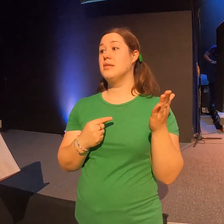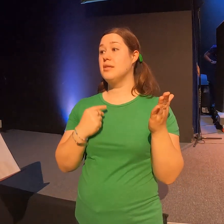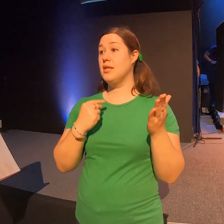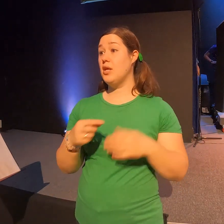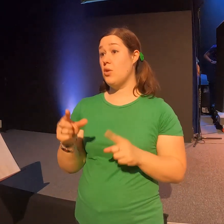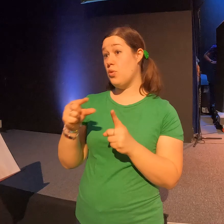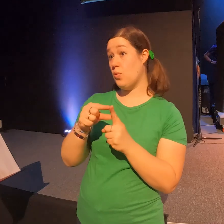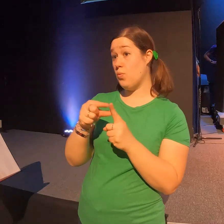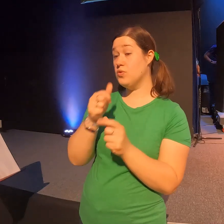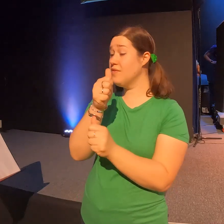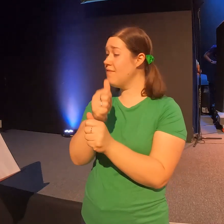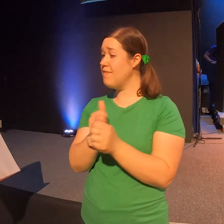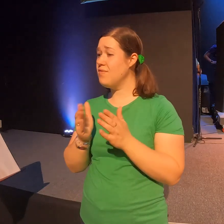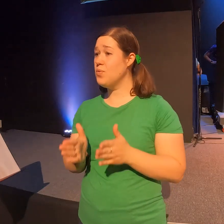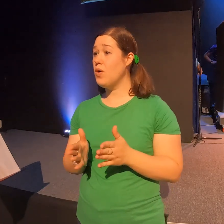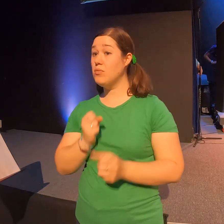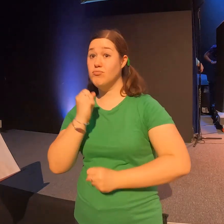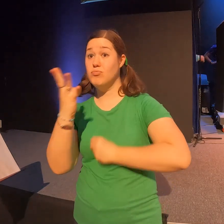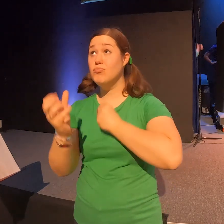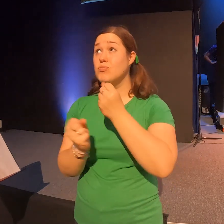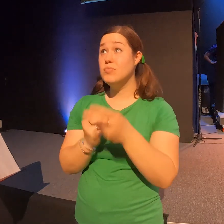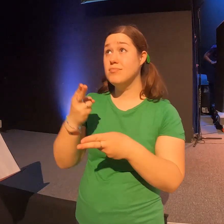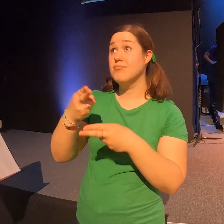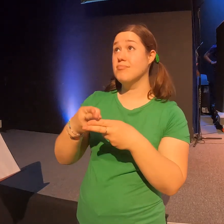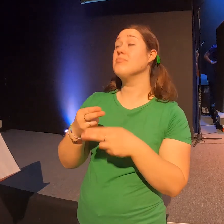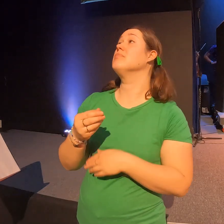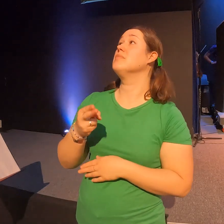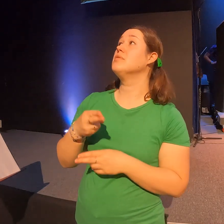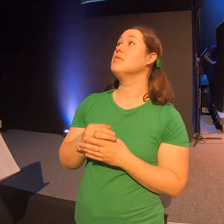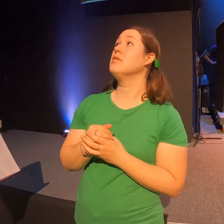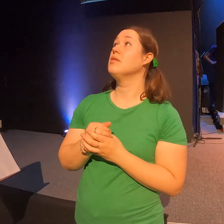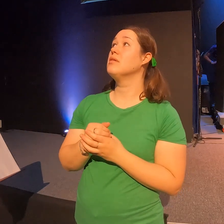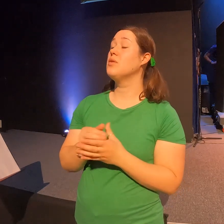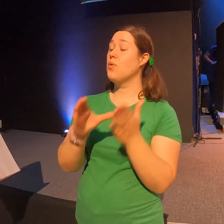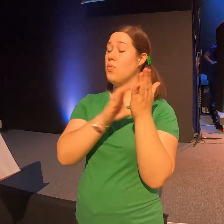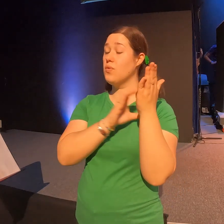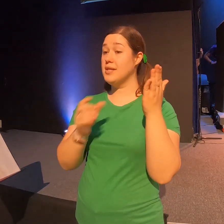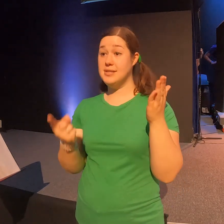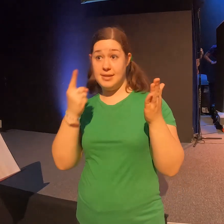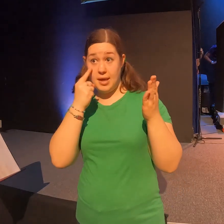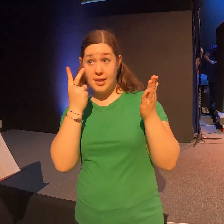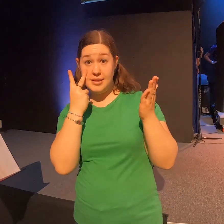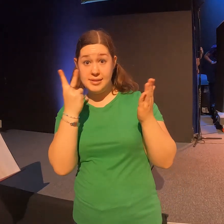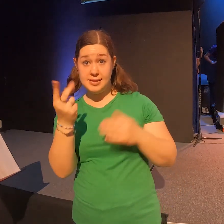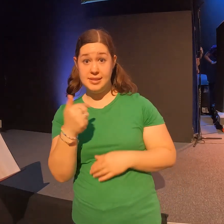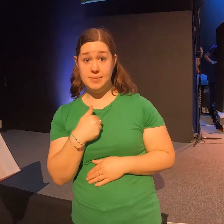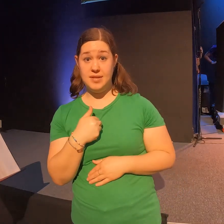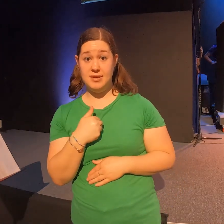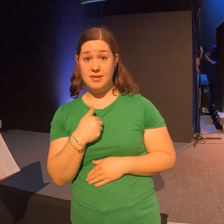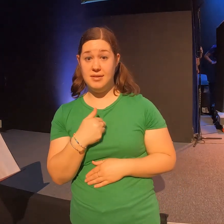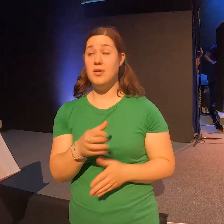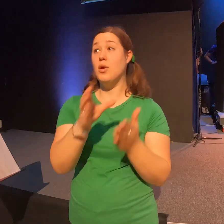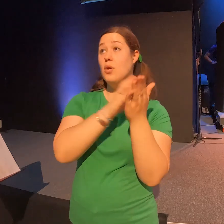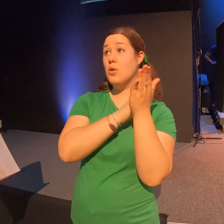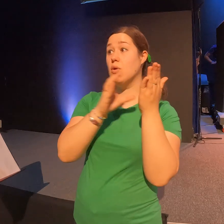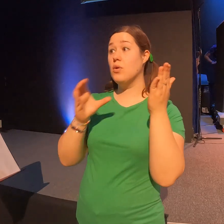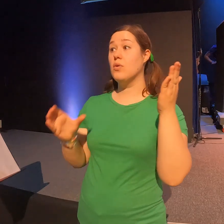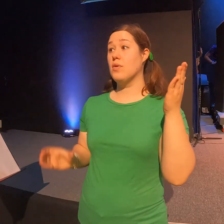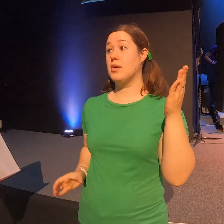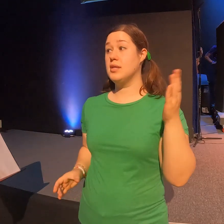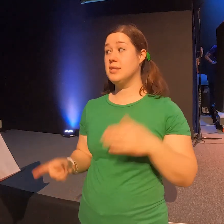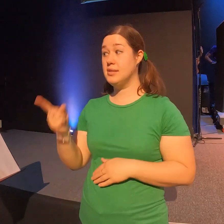everyone who speaks of me. Christ in the eye that sees me, and Christ in the